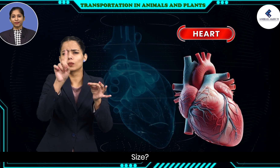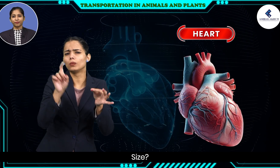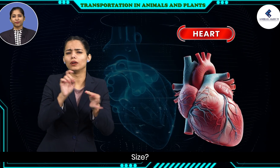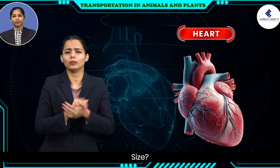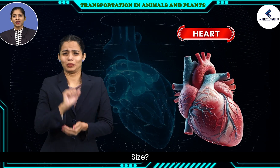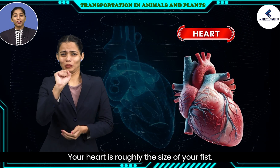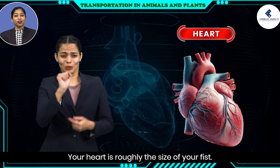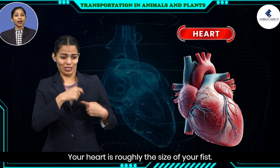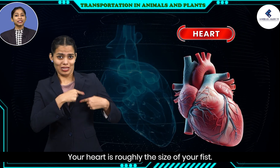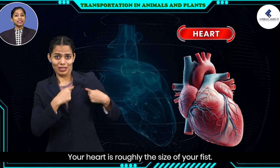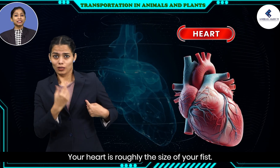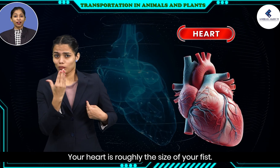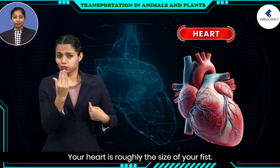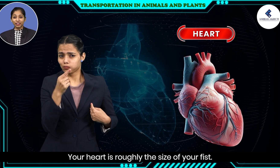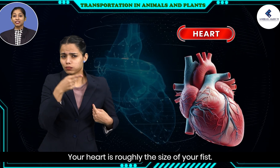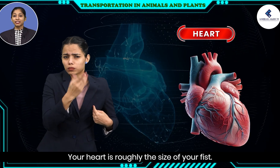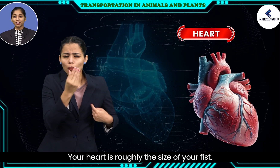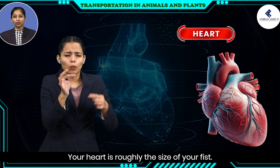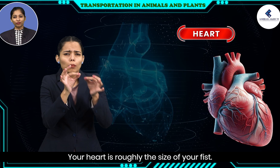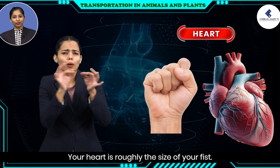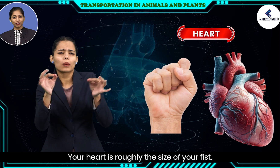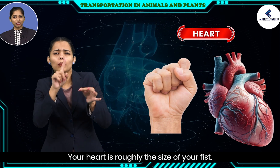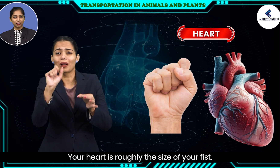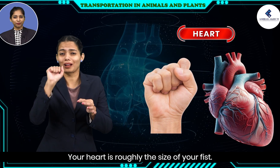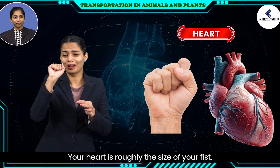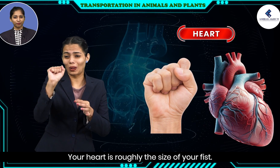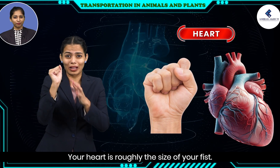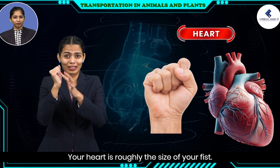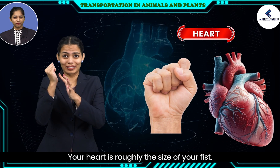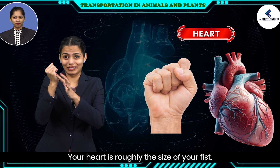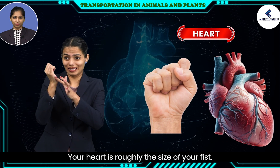Size. Your heart is roughly the size of your fist.